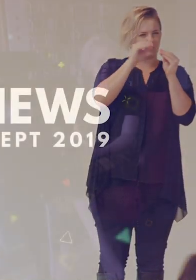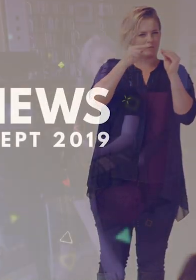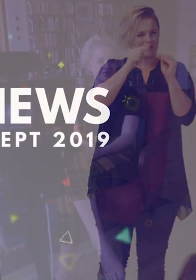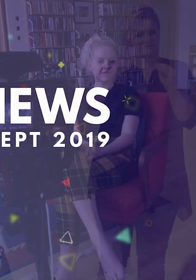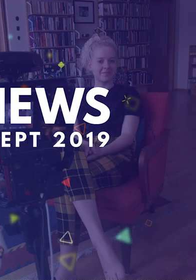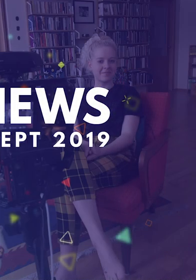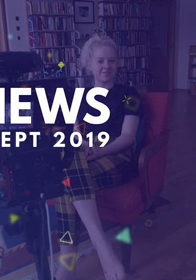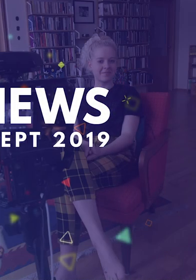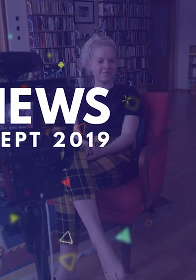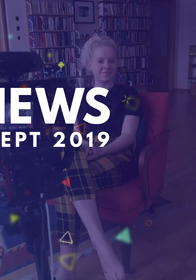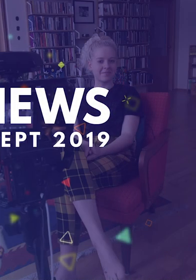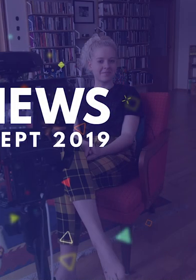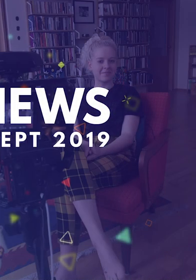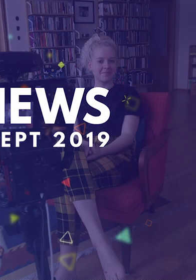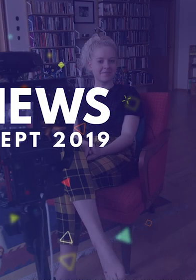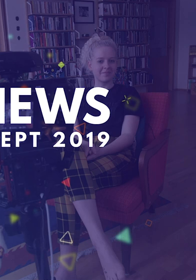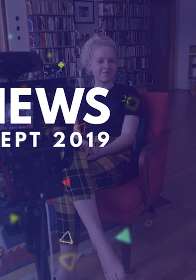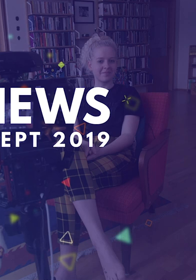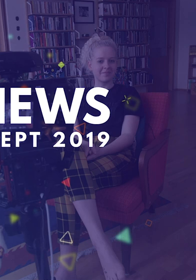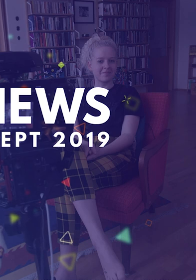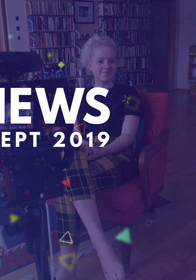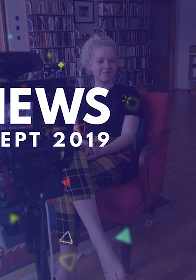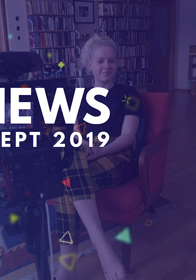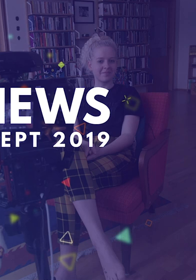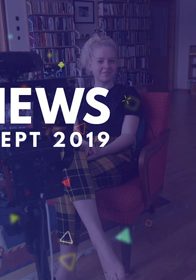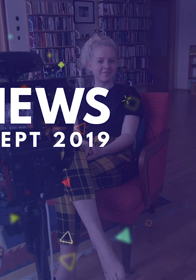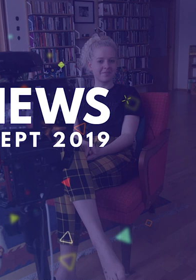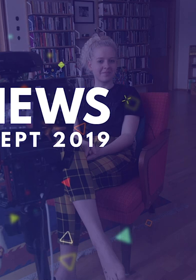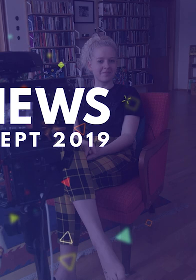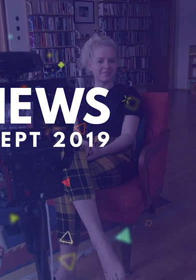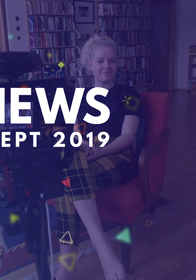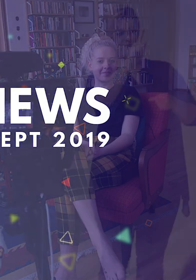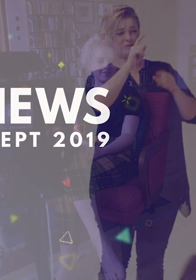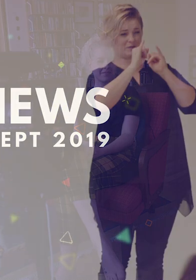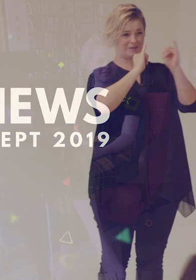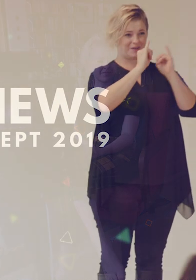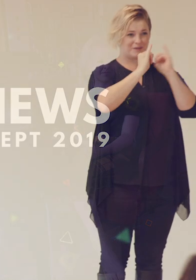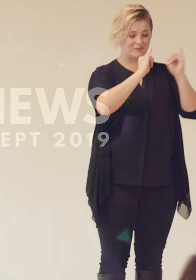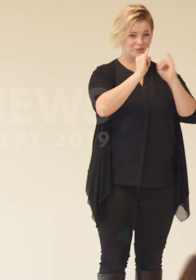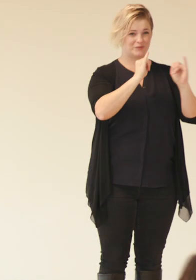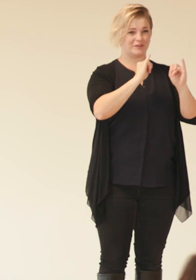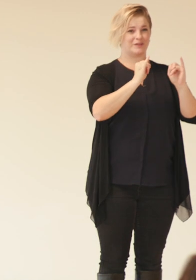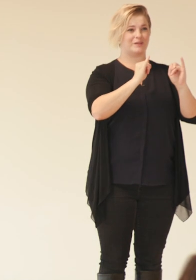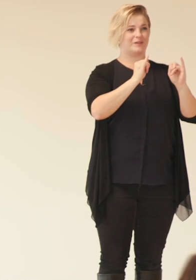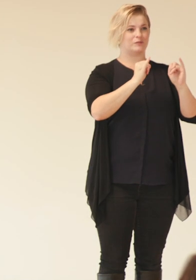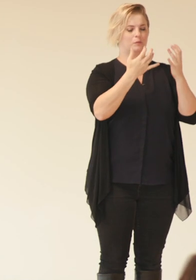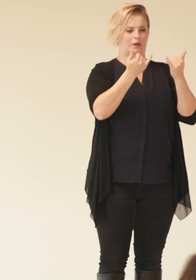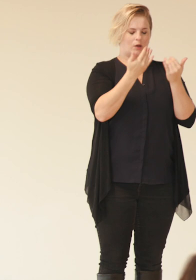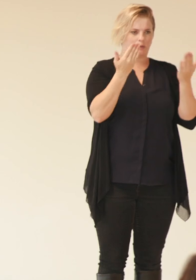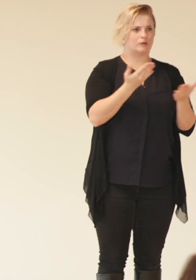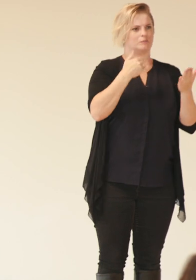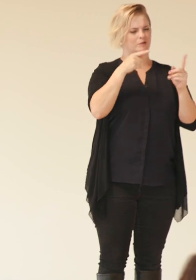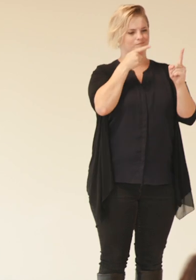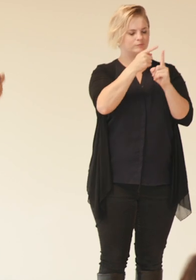far 51 interviews, and I came to Portland to start to pause and start editing more.